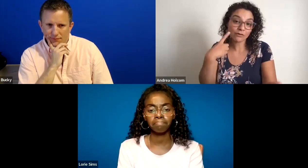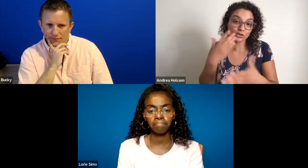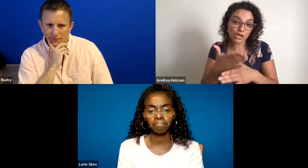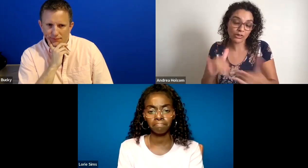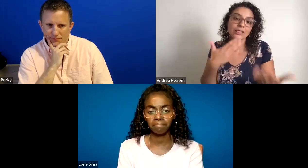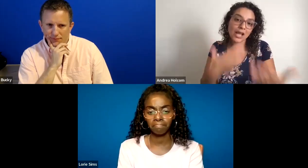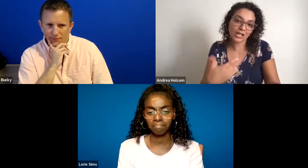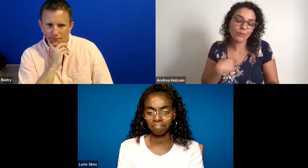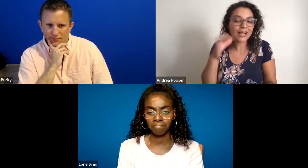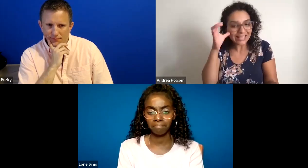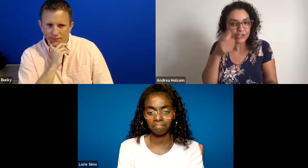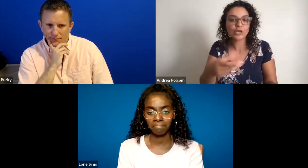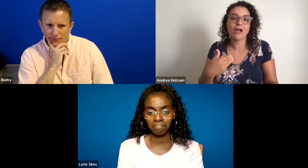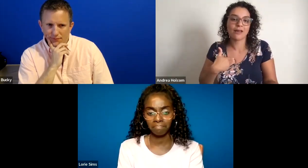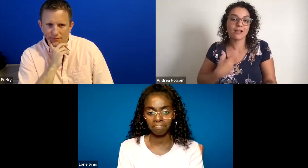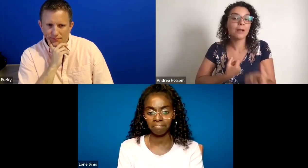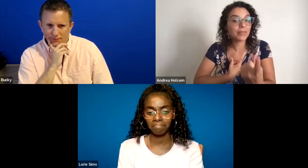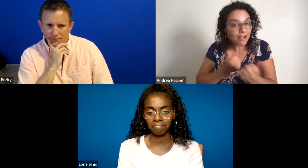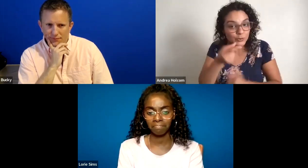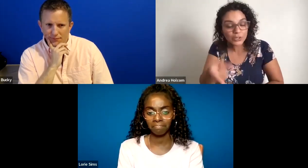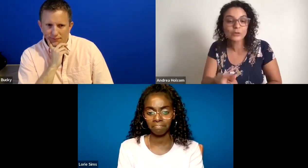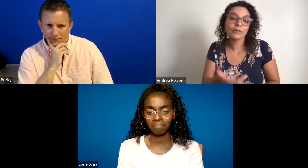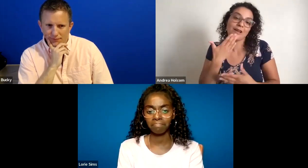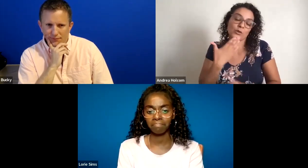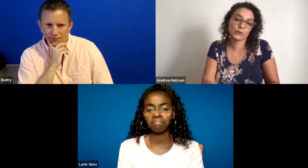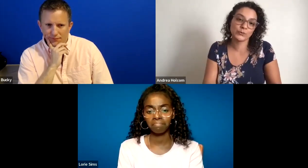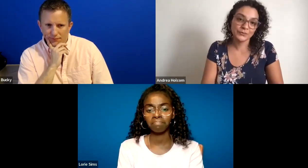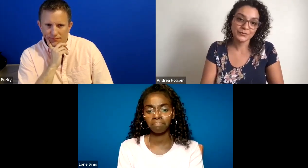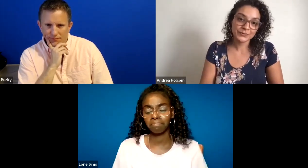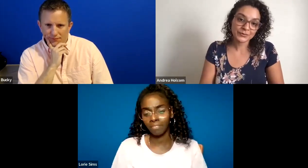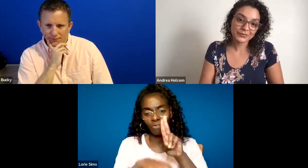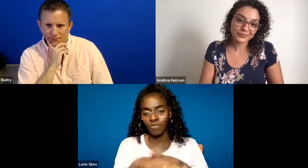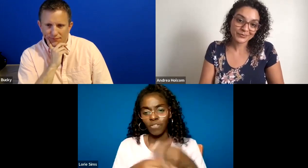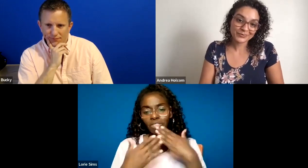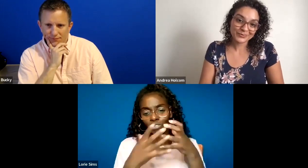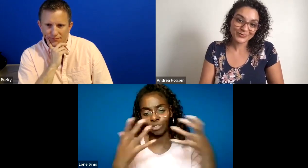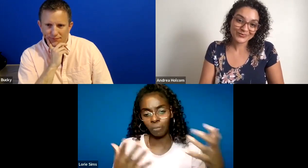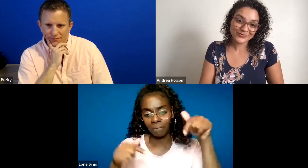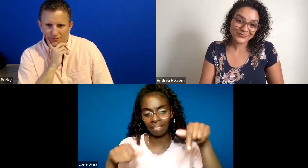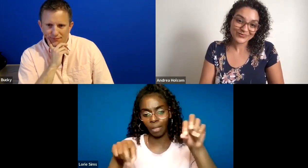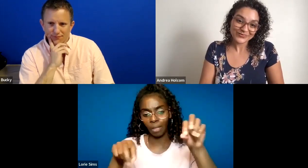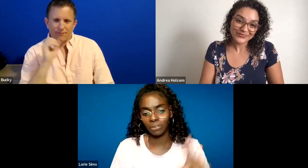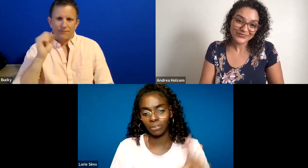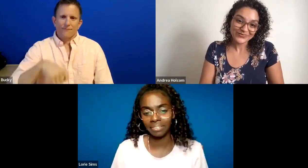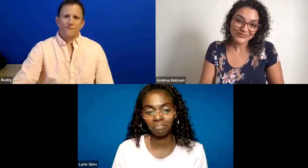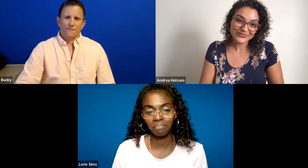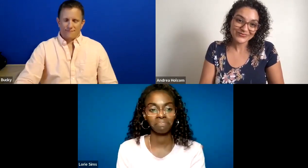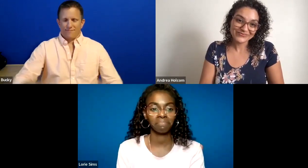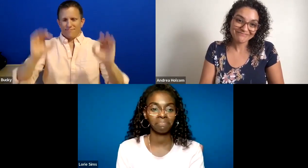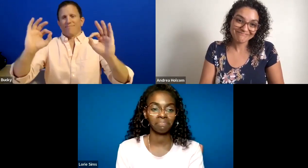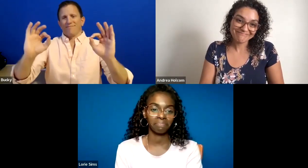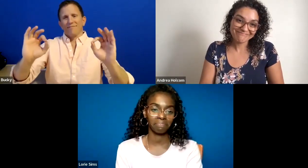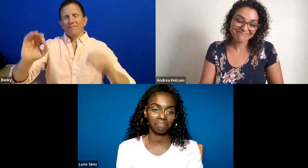love, really. And so we want to thank you for sharing that. I personally want to say I've heard you, I empathize with you, and I appreciate you being here. Thank you for